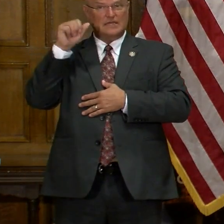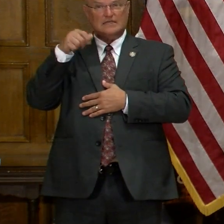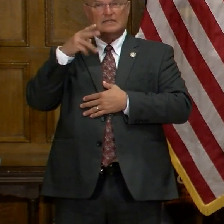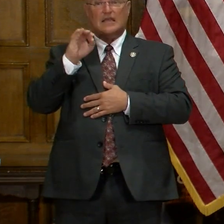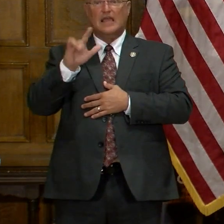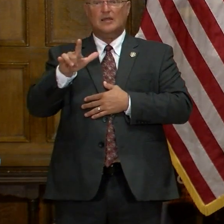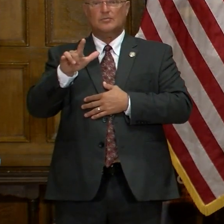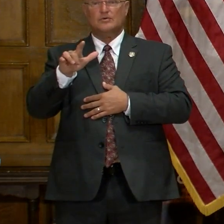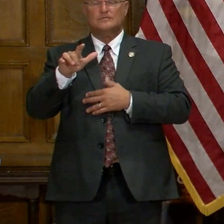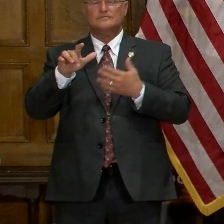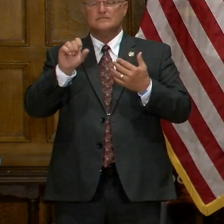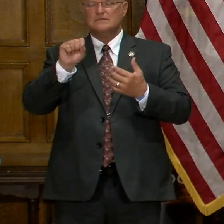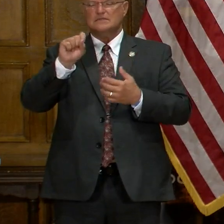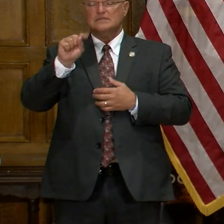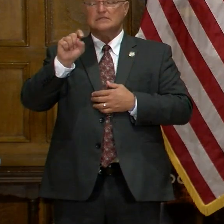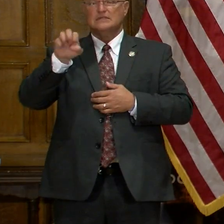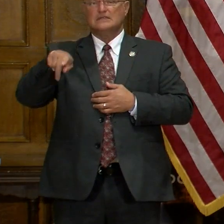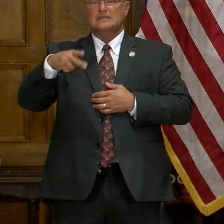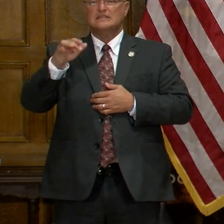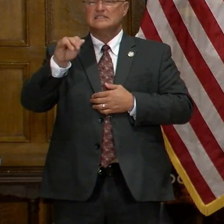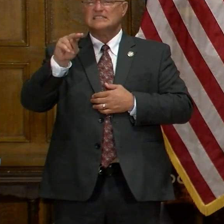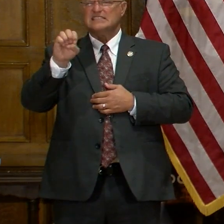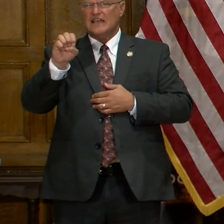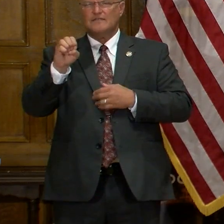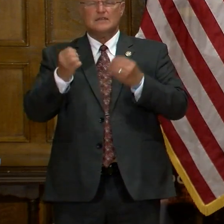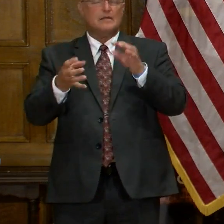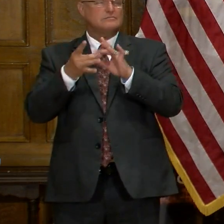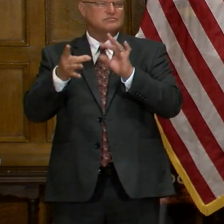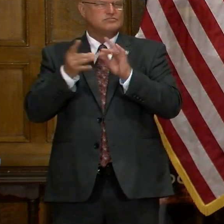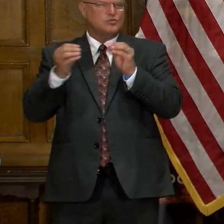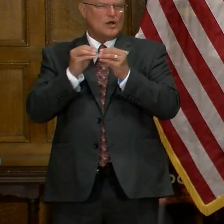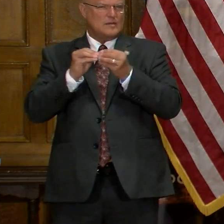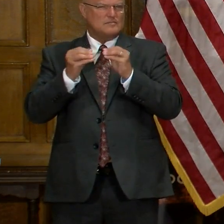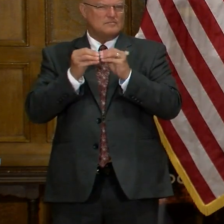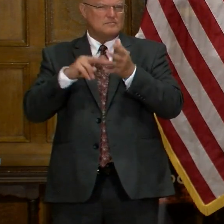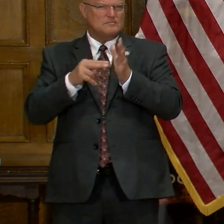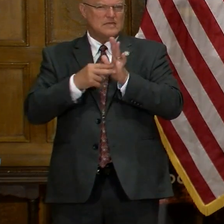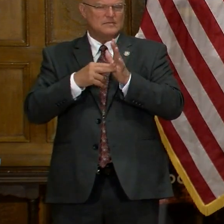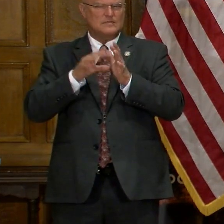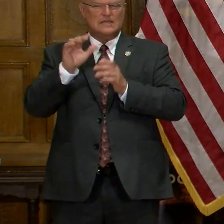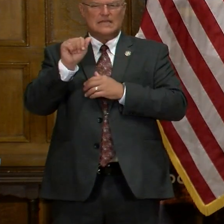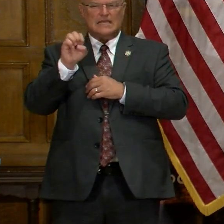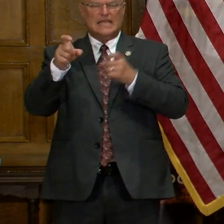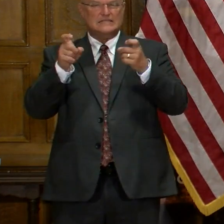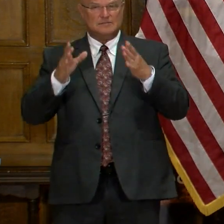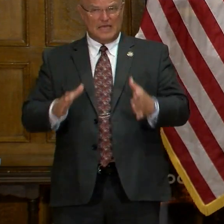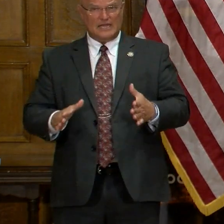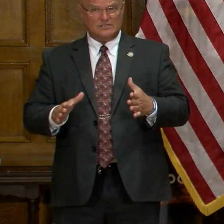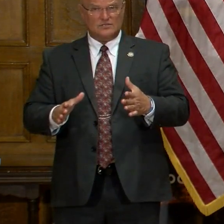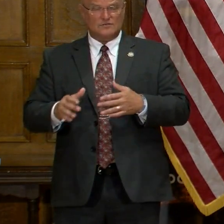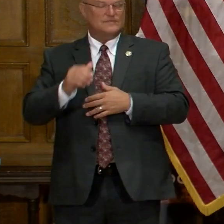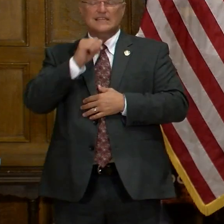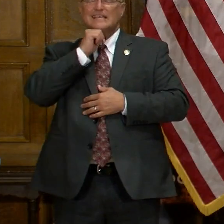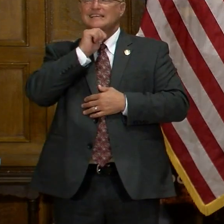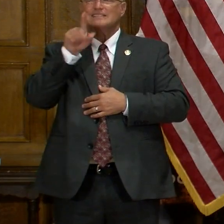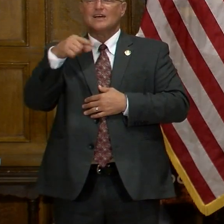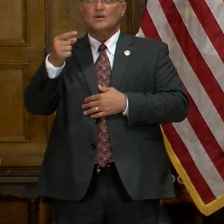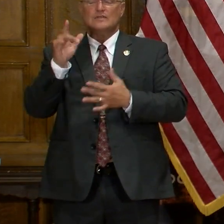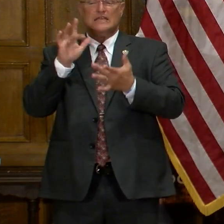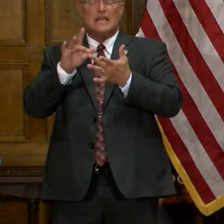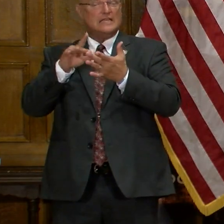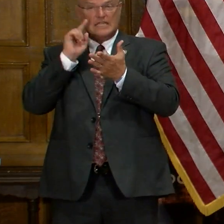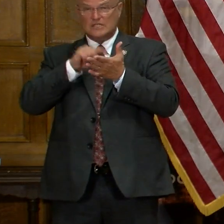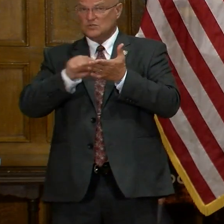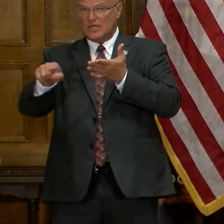April. Stephanie might be able to come and talk a little bit more as to what it means to be a case manager. It is not simply